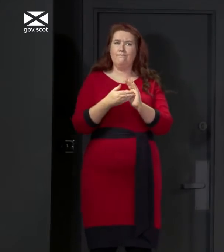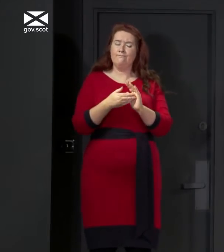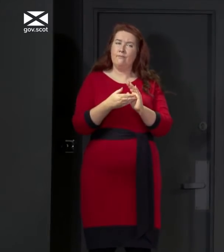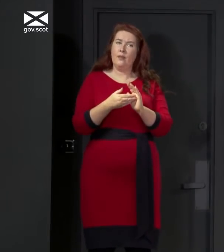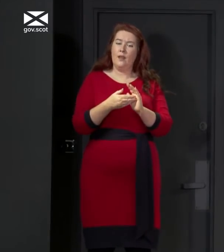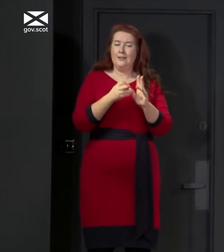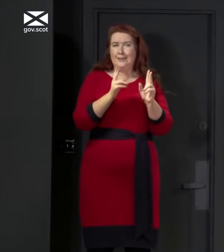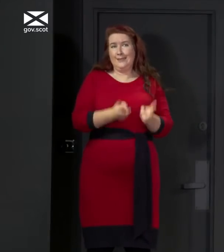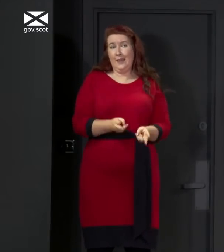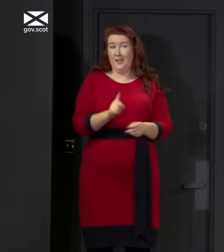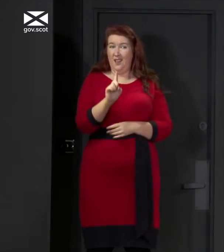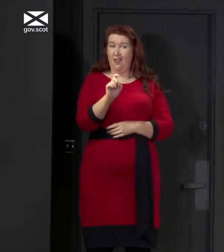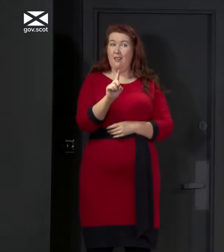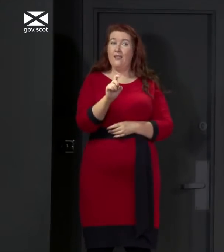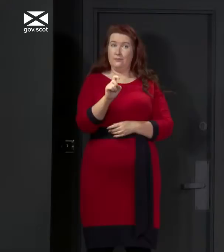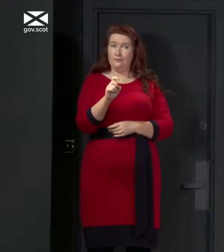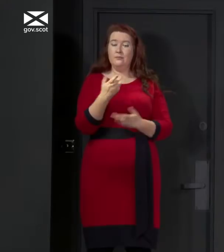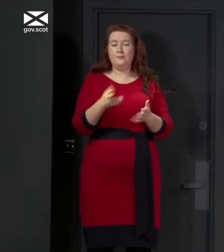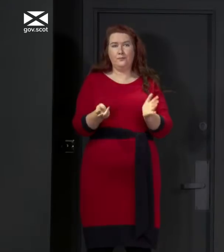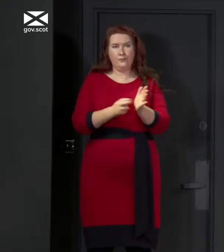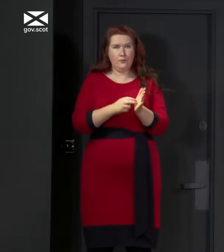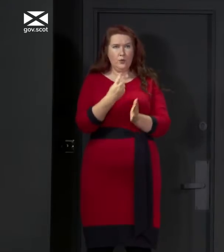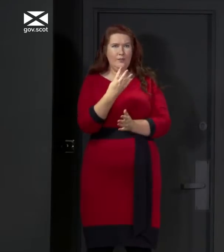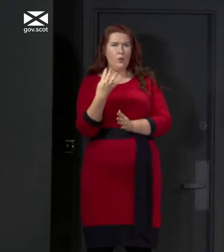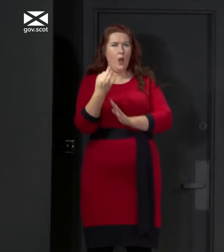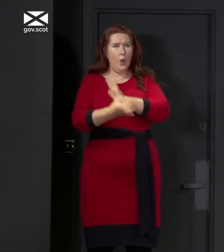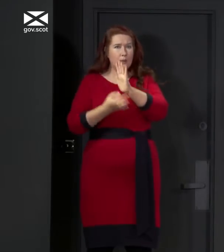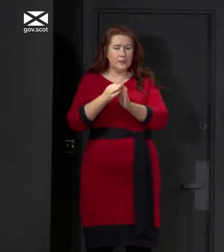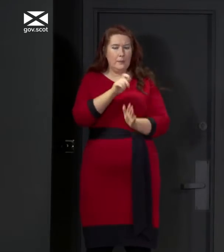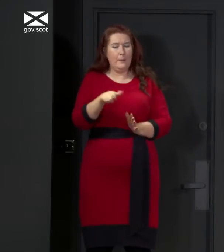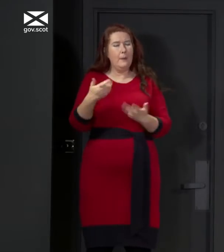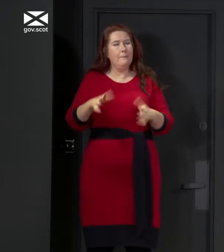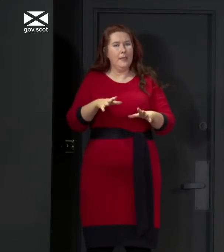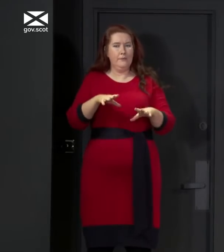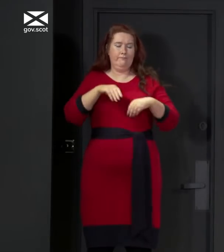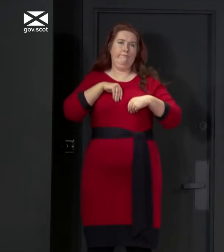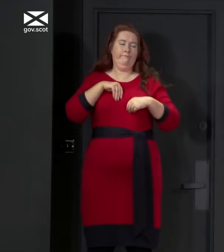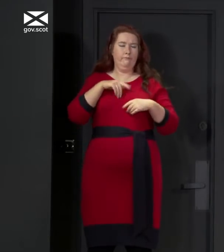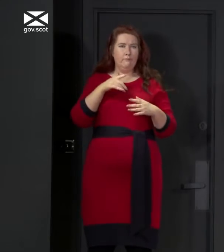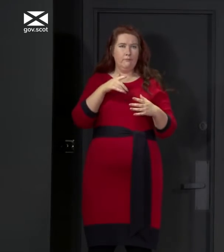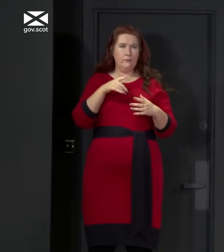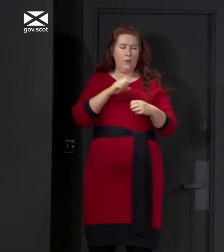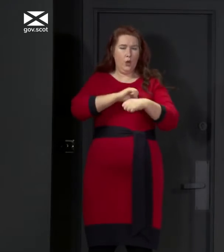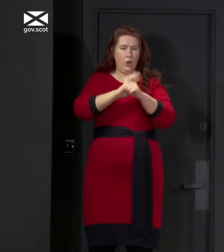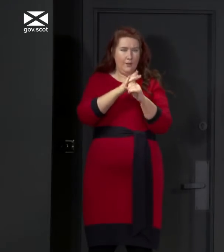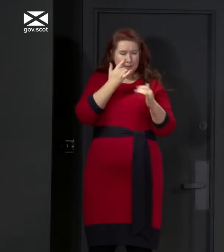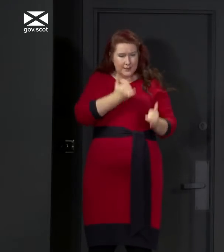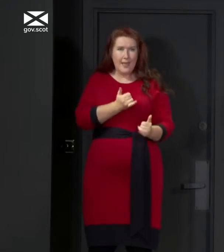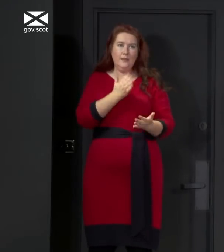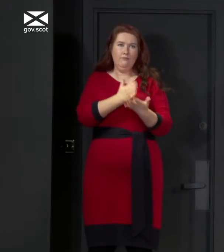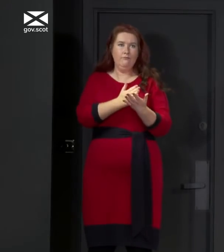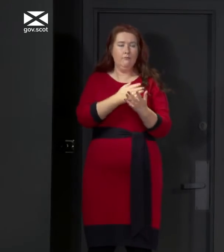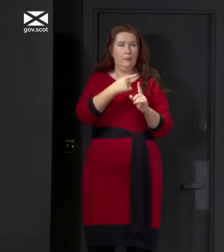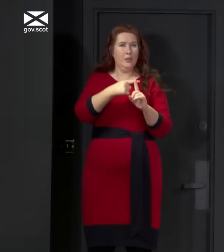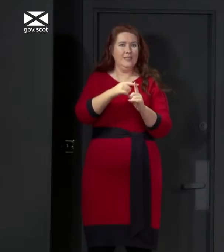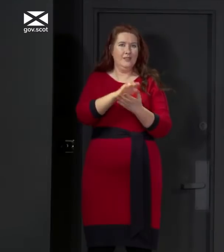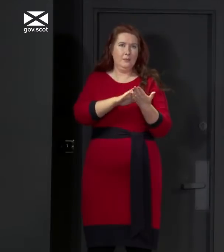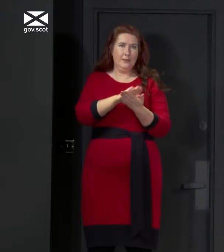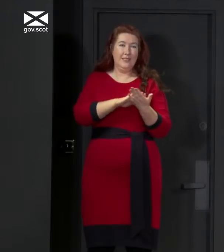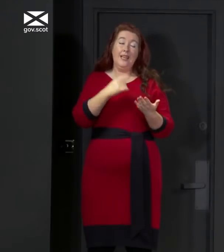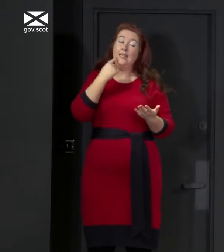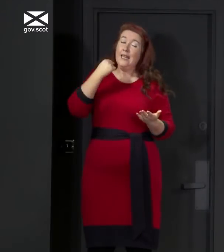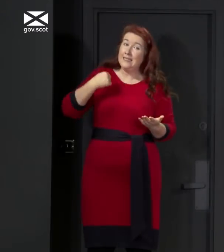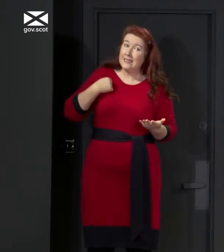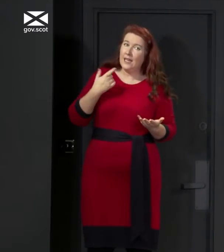been registered in the past 24 hours of patients who first tested positive in the previous 28 days. Of course, yesterday was a bank holiday, so it